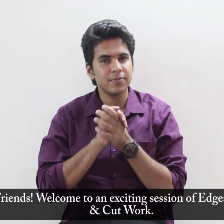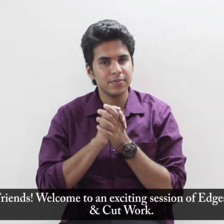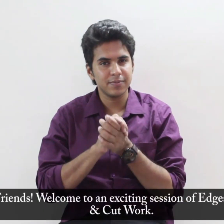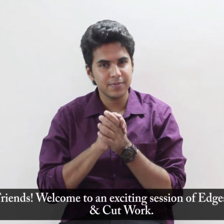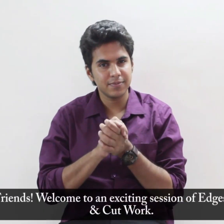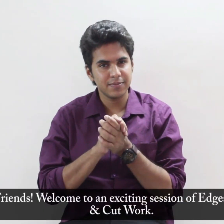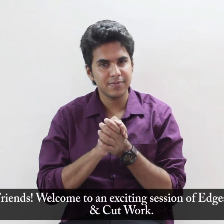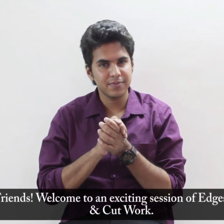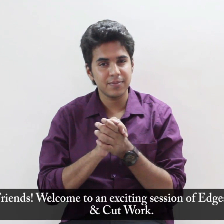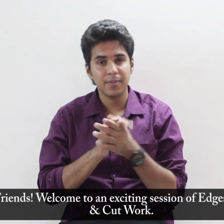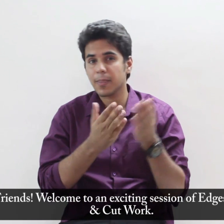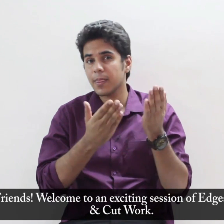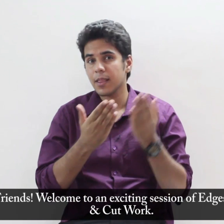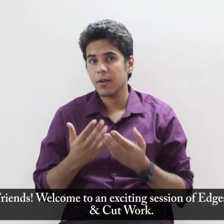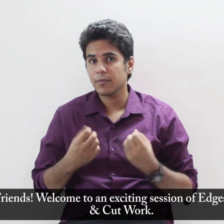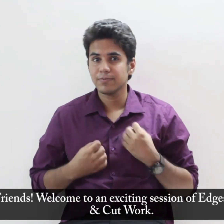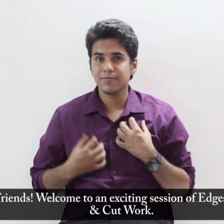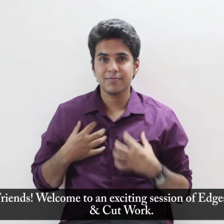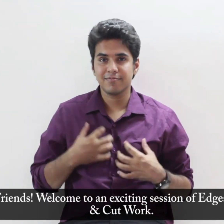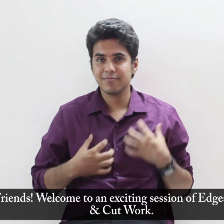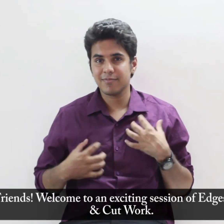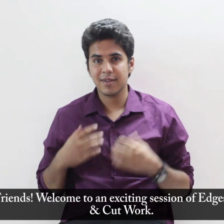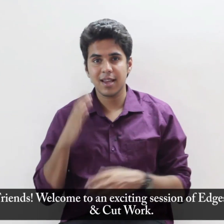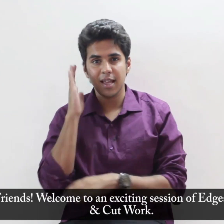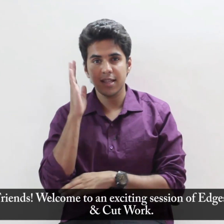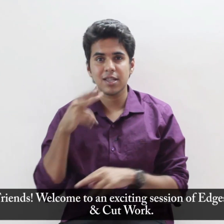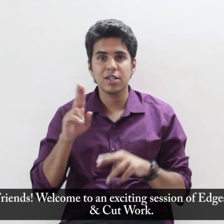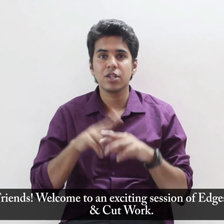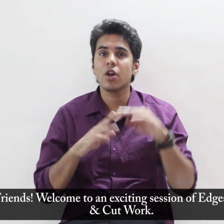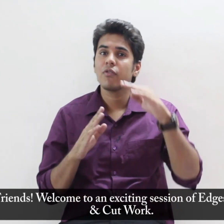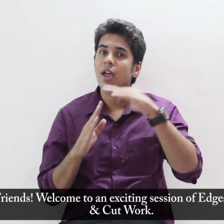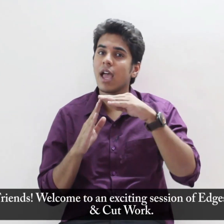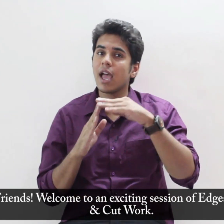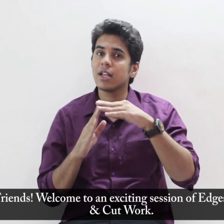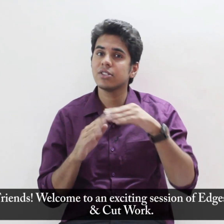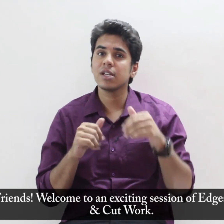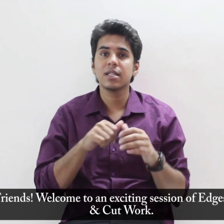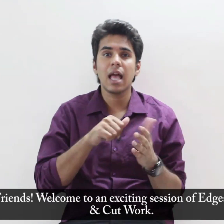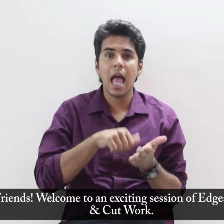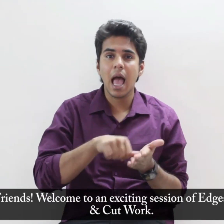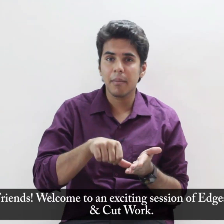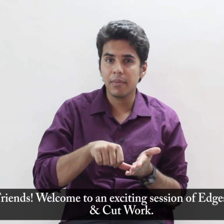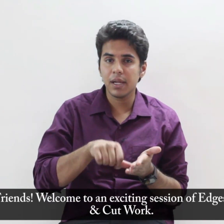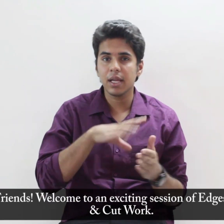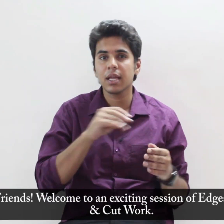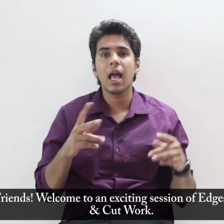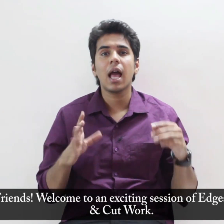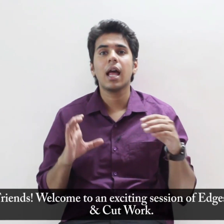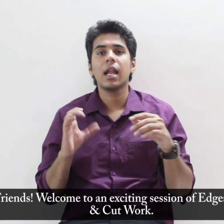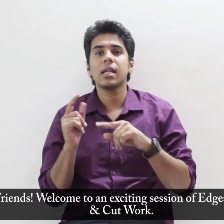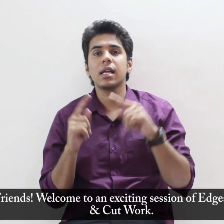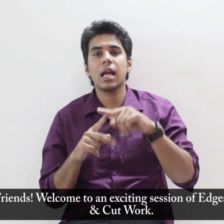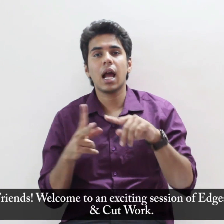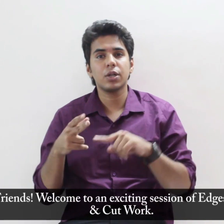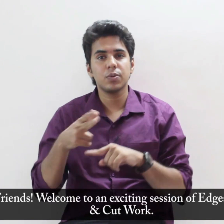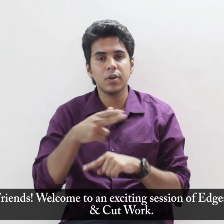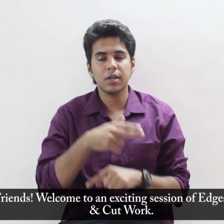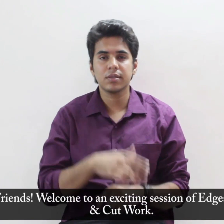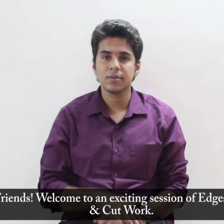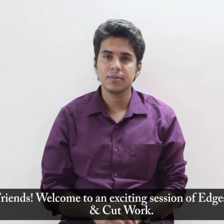Hello friends, welcome to an exciting session on edges, applique and cut work.